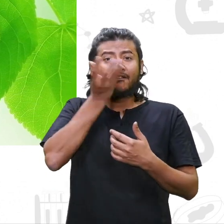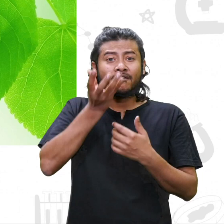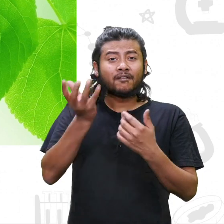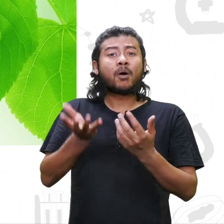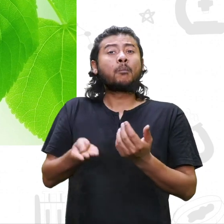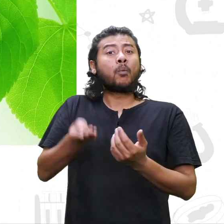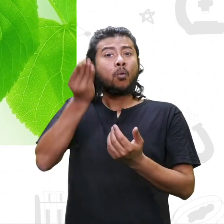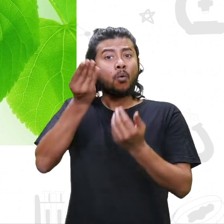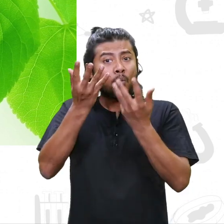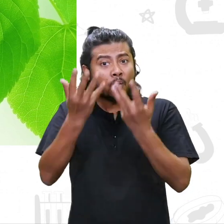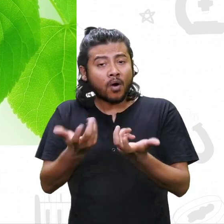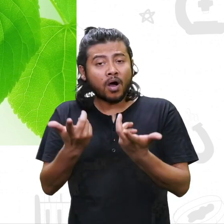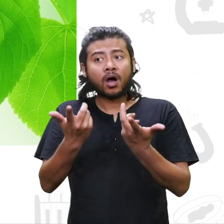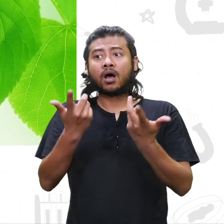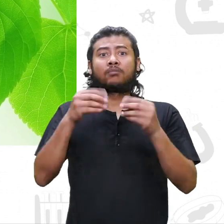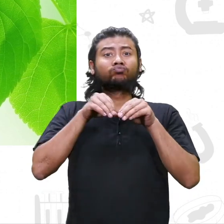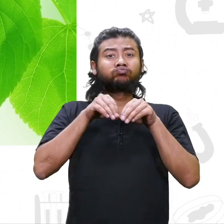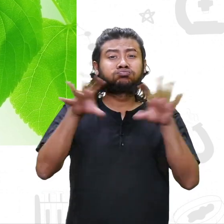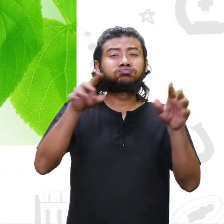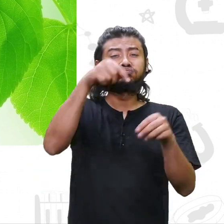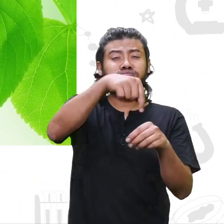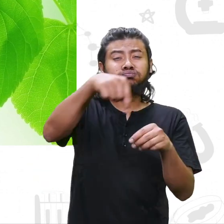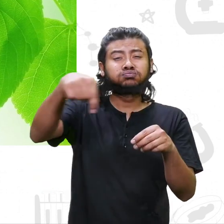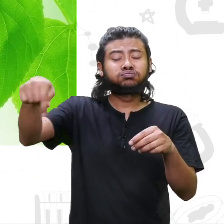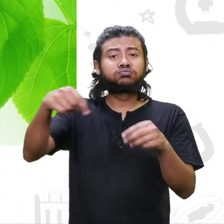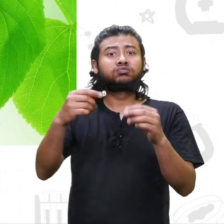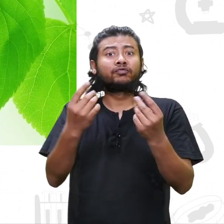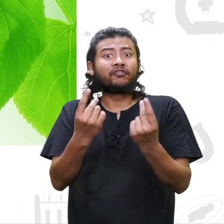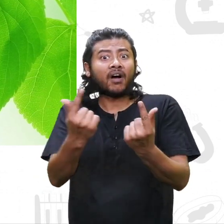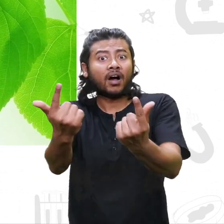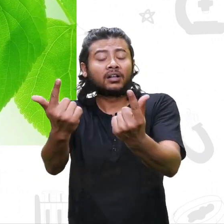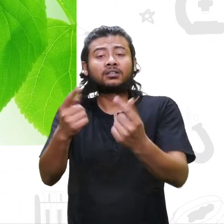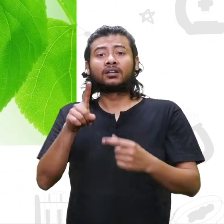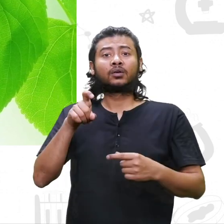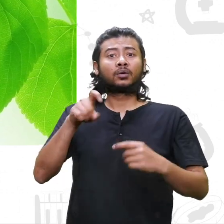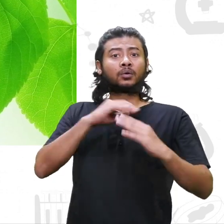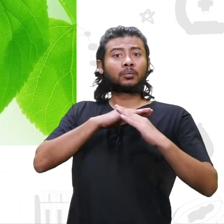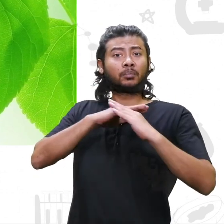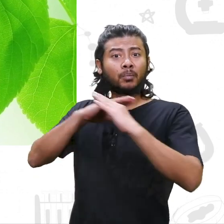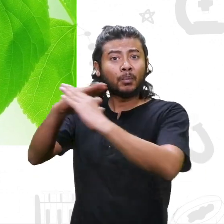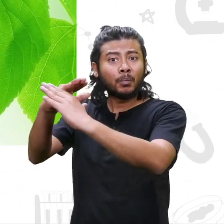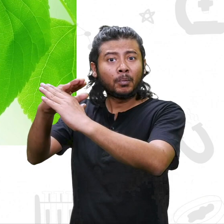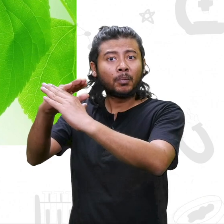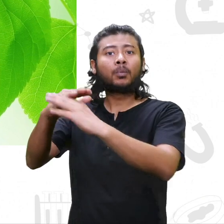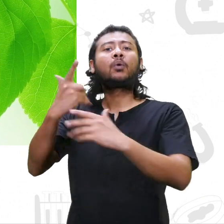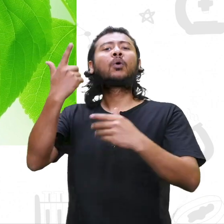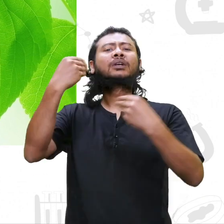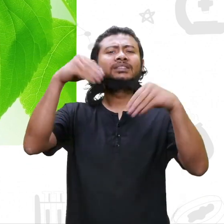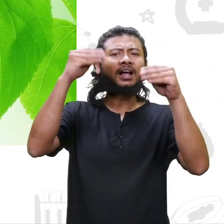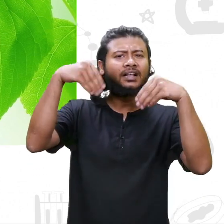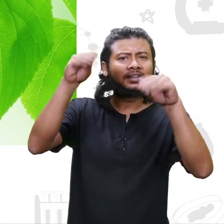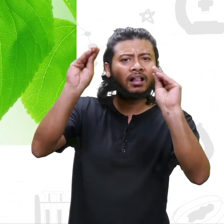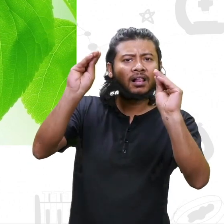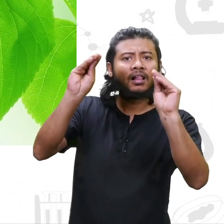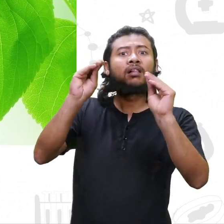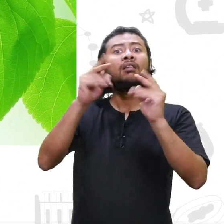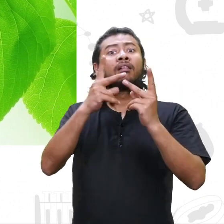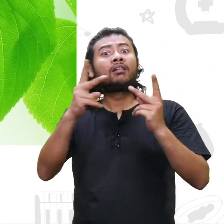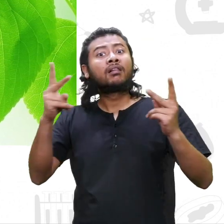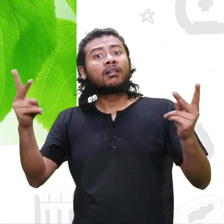fruits. Production of disease-free plants in sterile conditions and mass propagation of plants for commercial use are